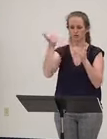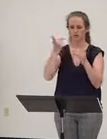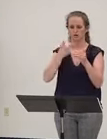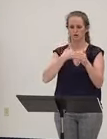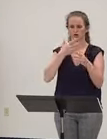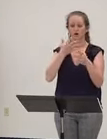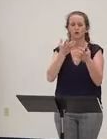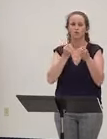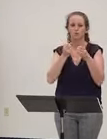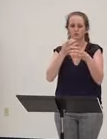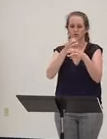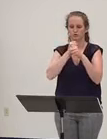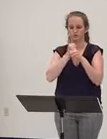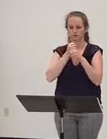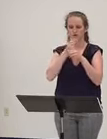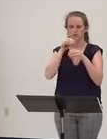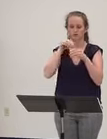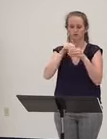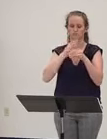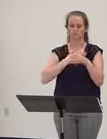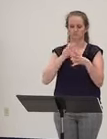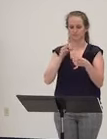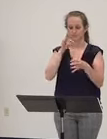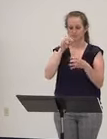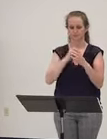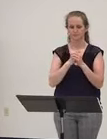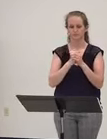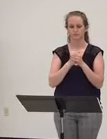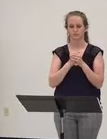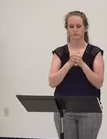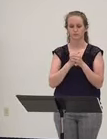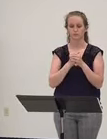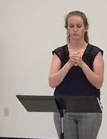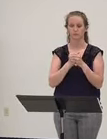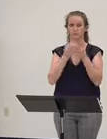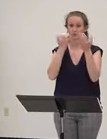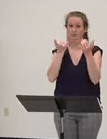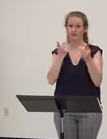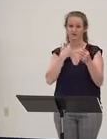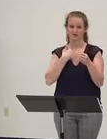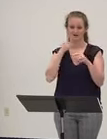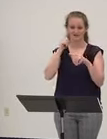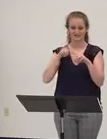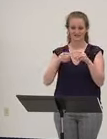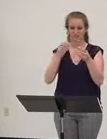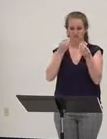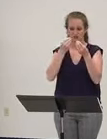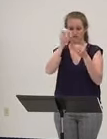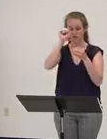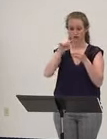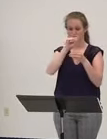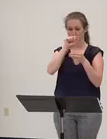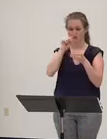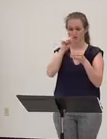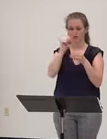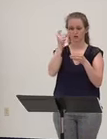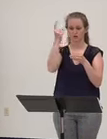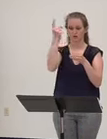I desire to receive you into my soul. Since I cannot at this moment receive you